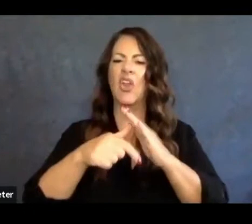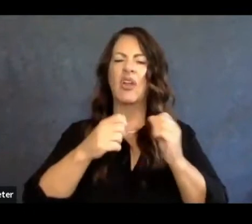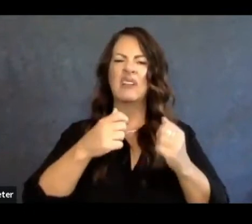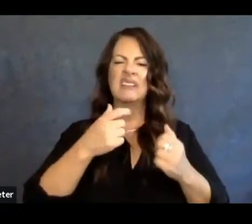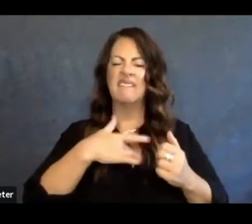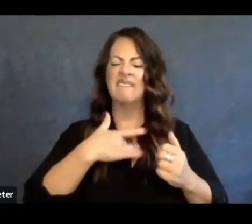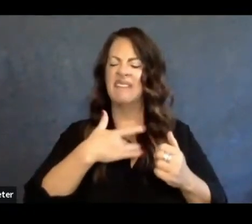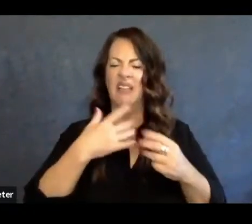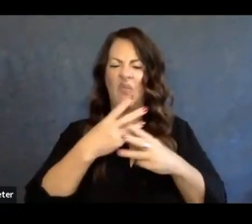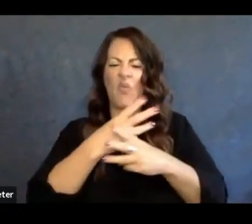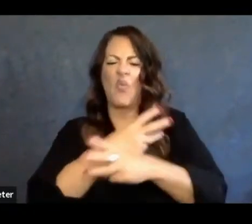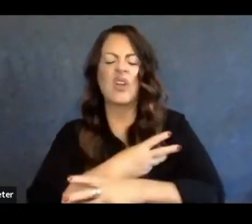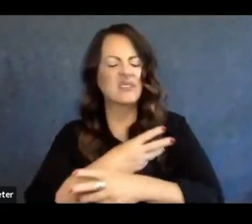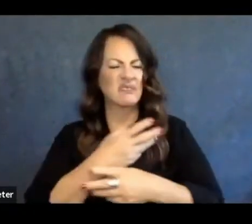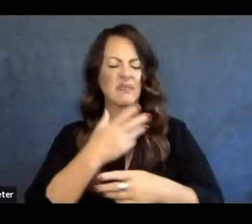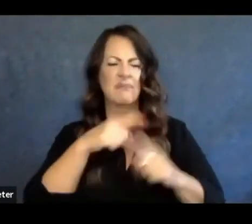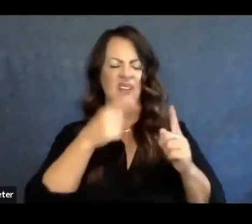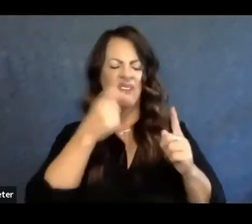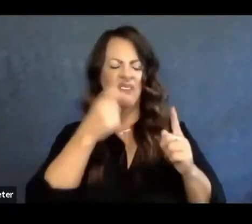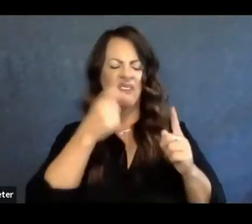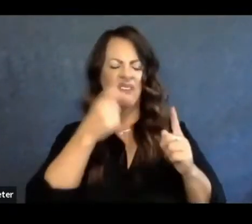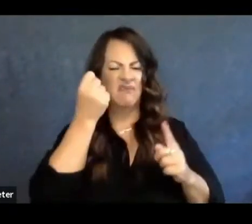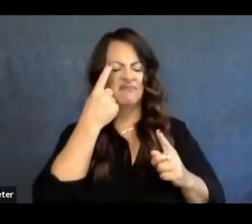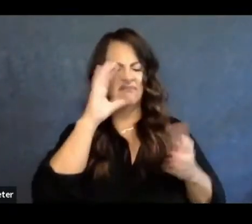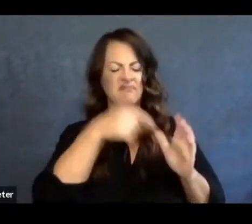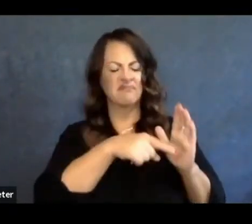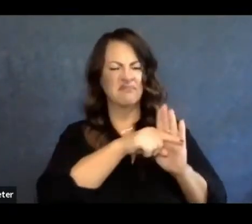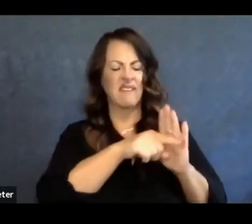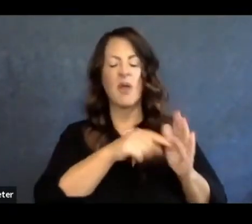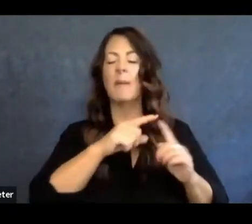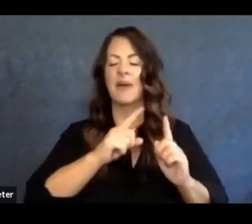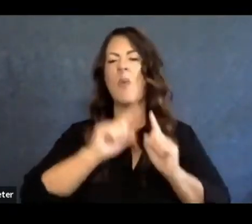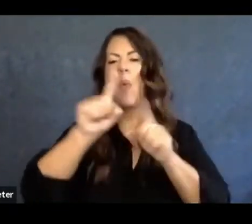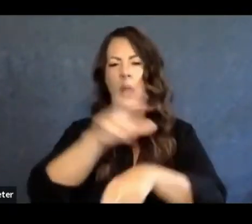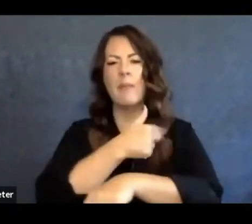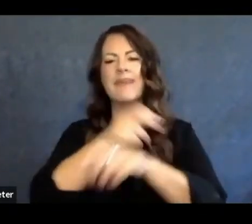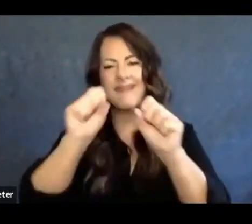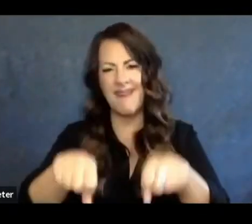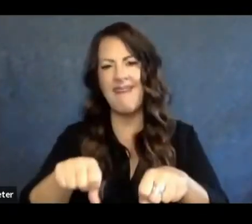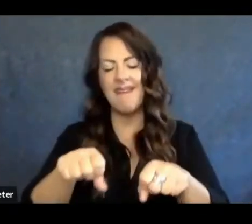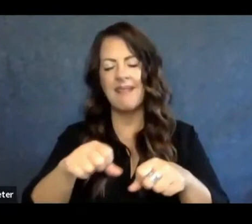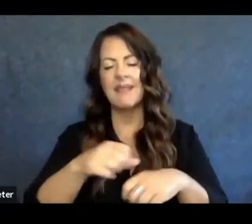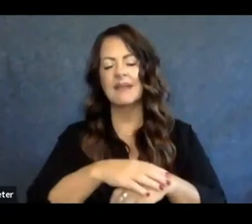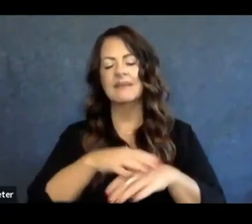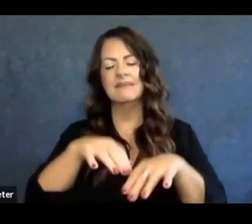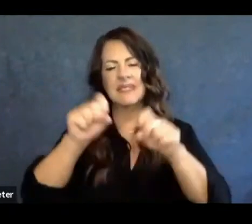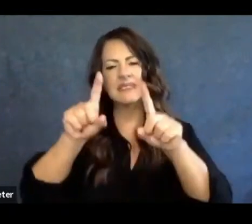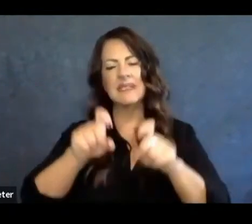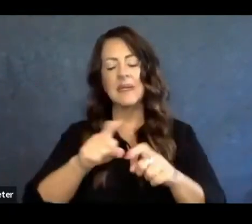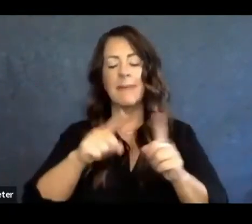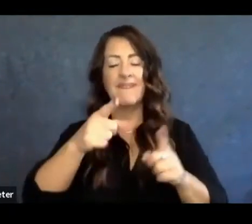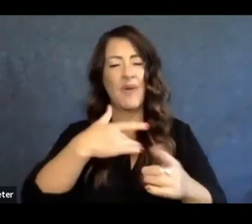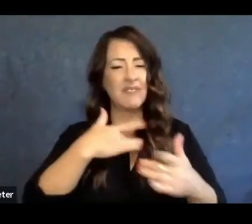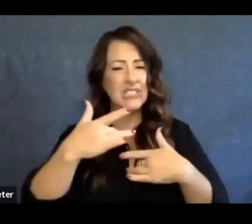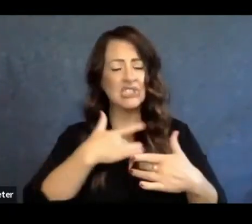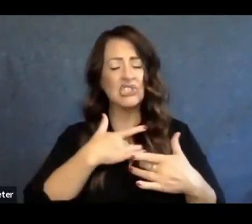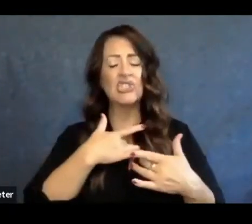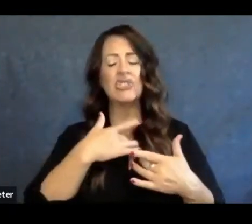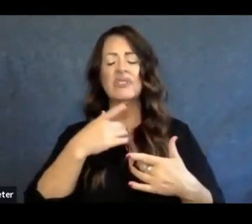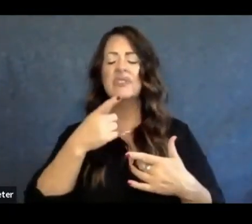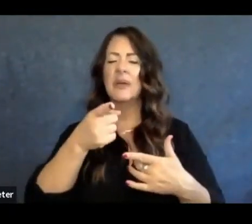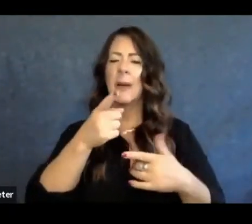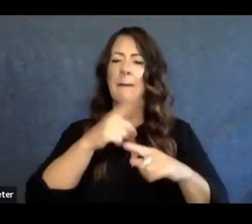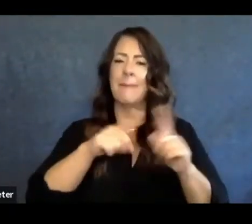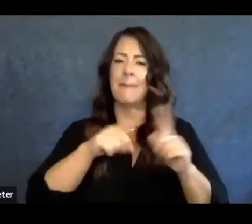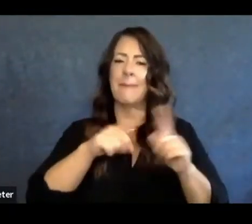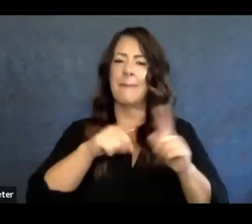their symptoms become so severe. So, you know, self-administered tests in many ways, they do have some concerns, but I think as a part